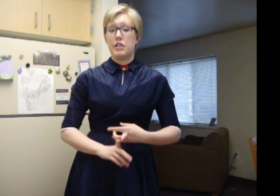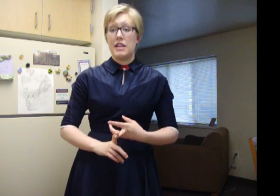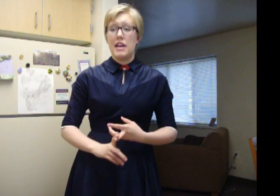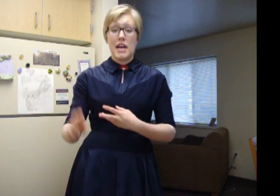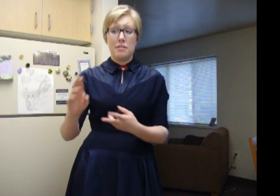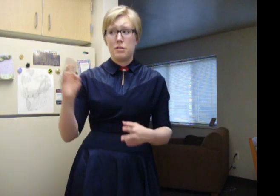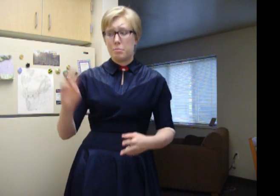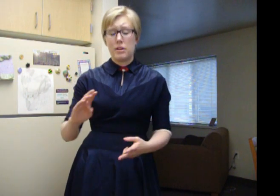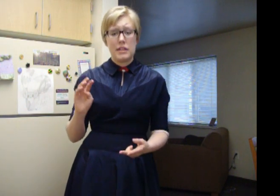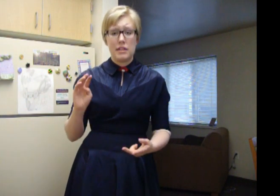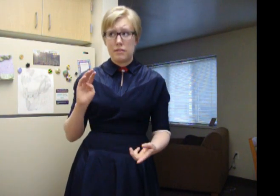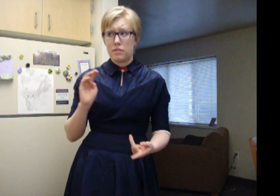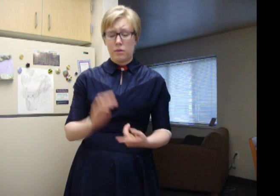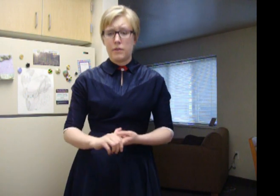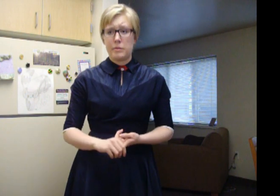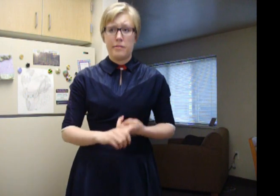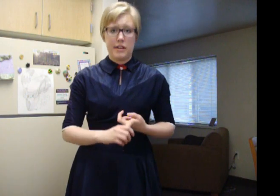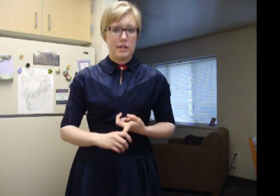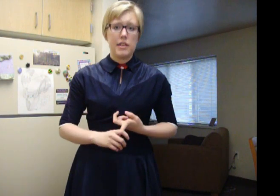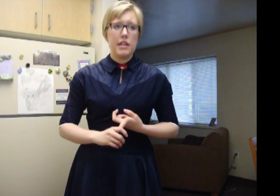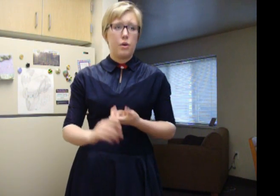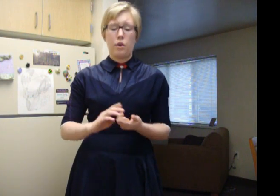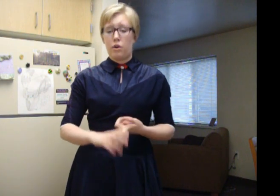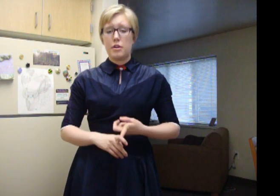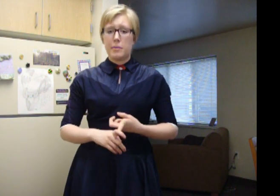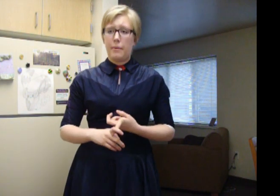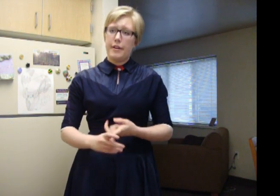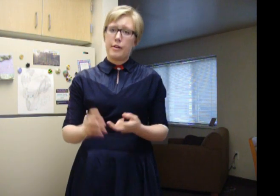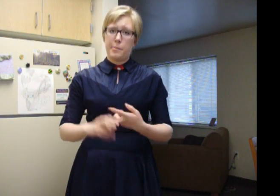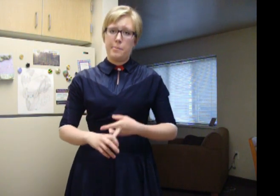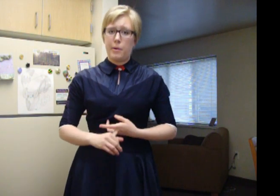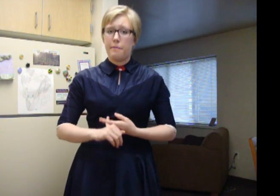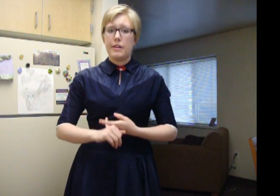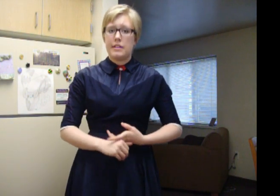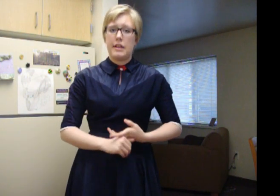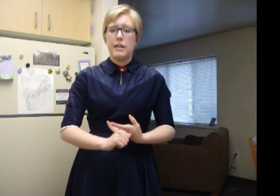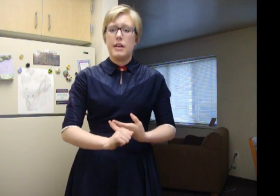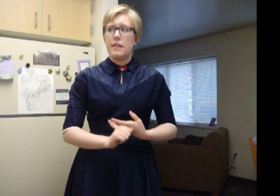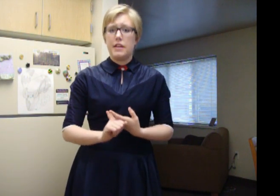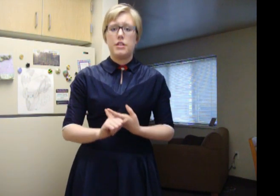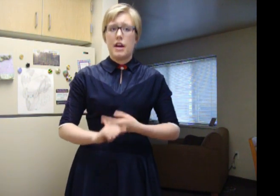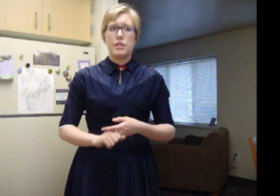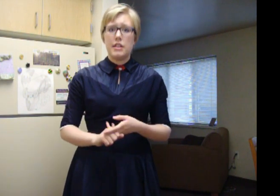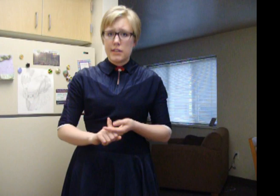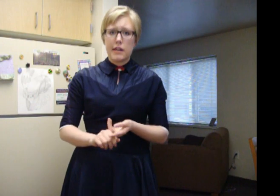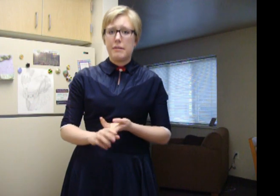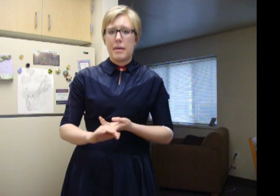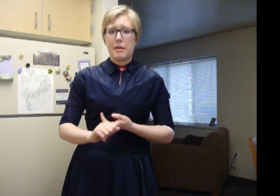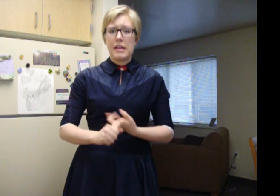it. And if this girlfriend has been offended or hurt by what her boyfriend has said, then yeah, she needs to talk to him about it and be like,